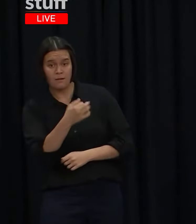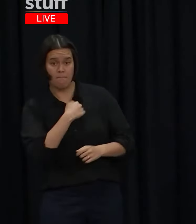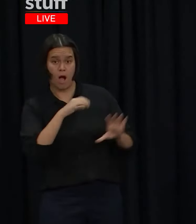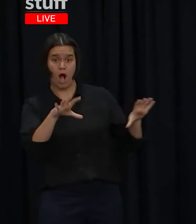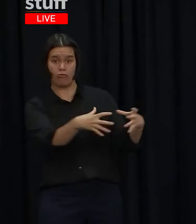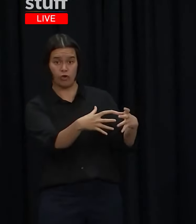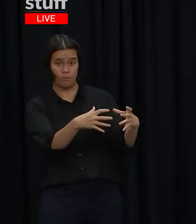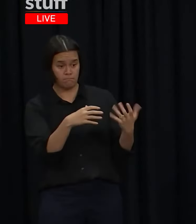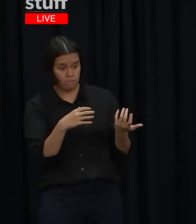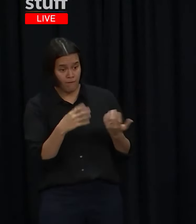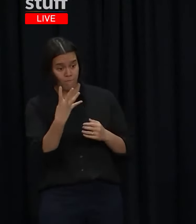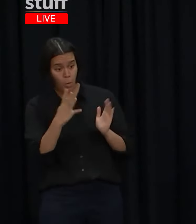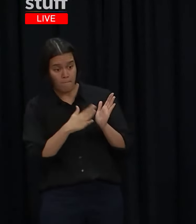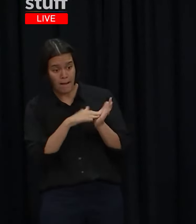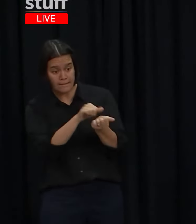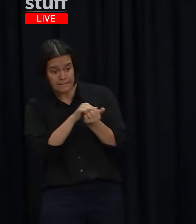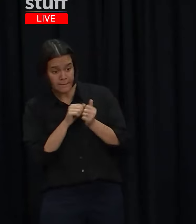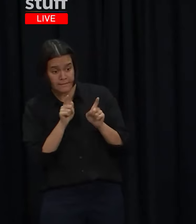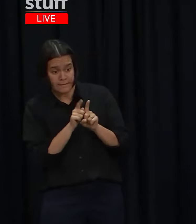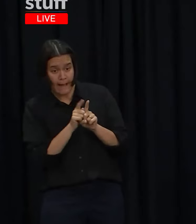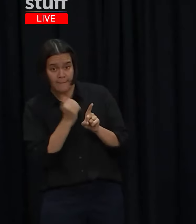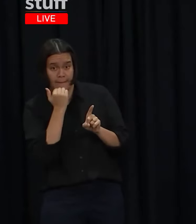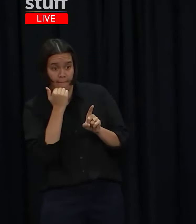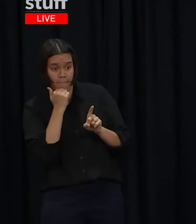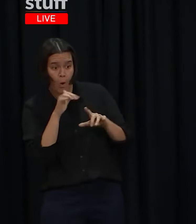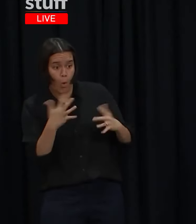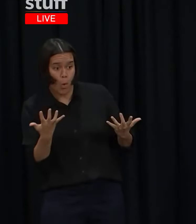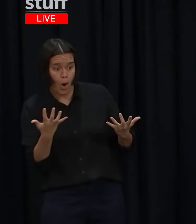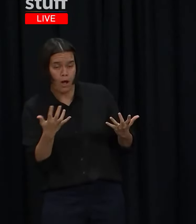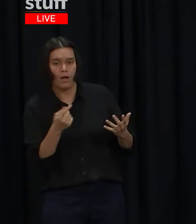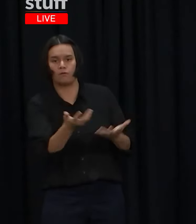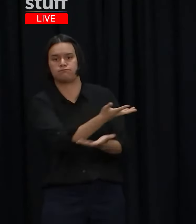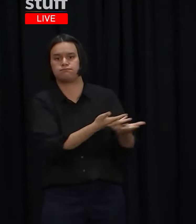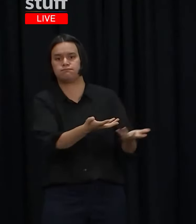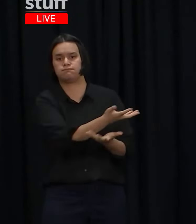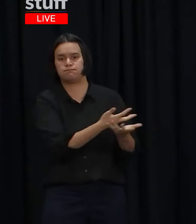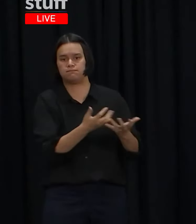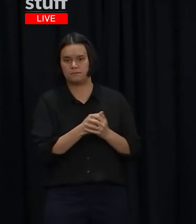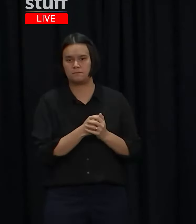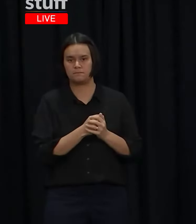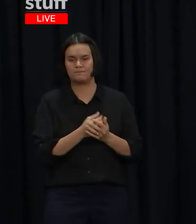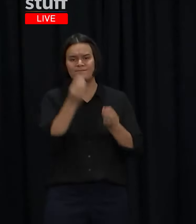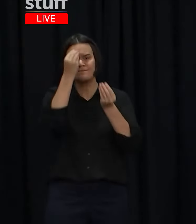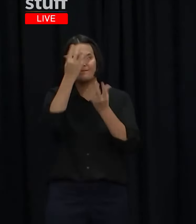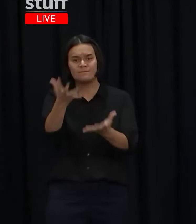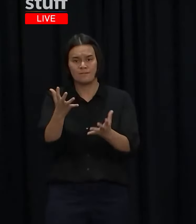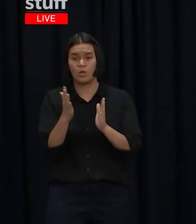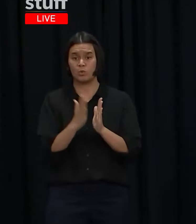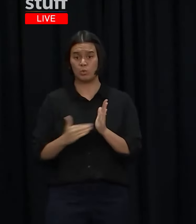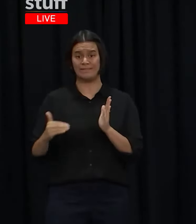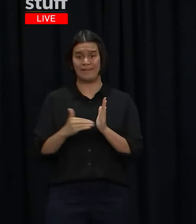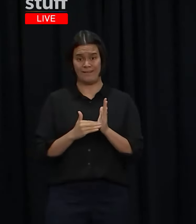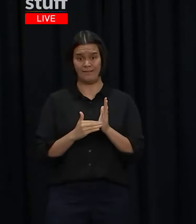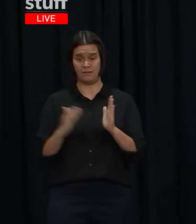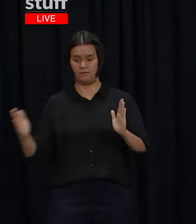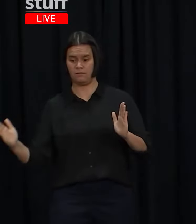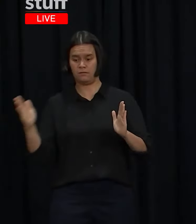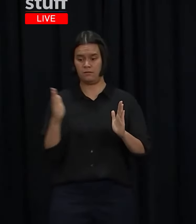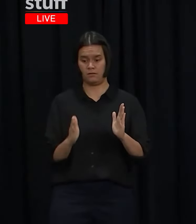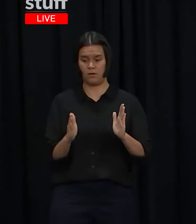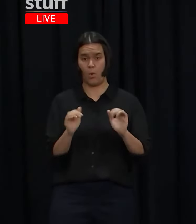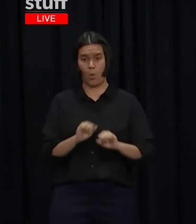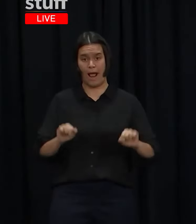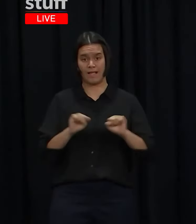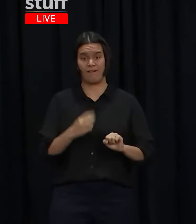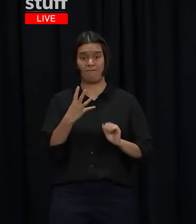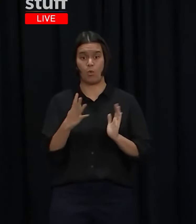we will keep that under advisement. I should say that New Zealand already has one of the shorter intervals at 4 months. For example, the USA